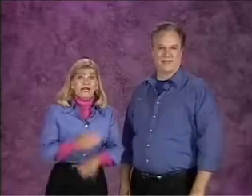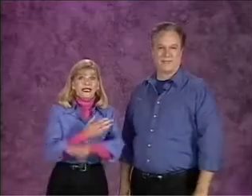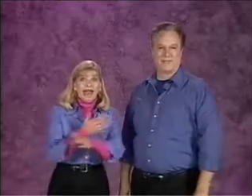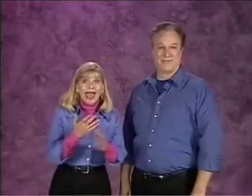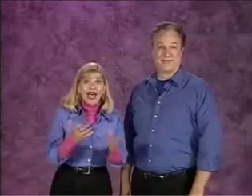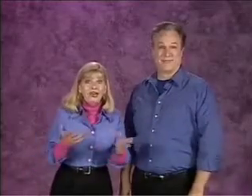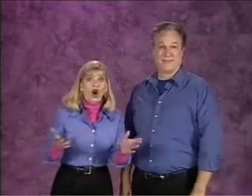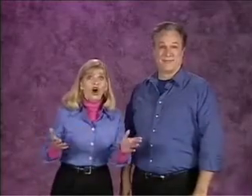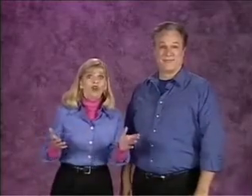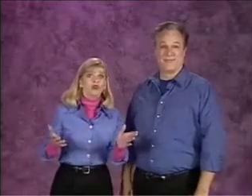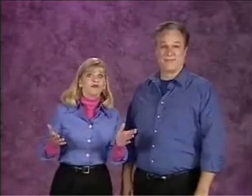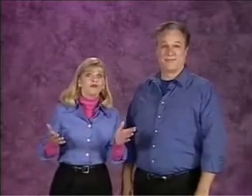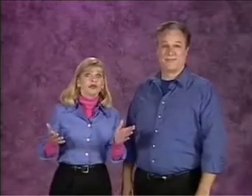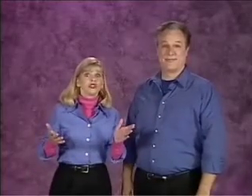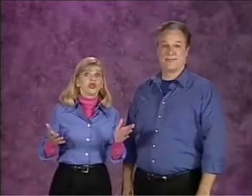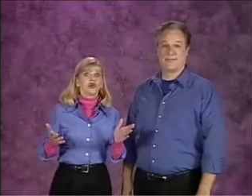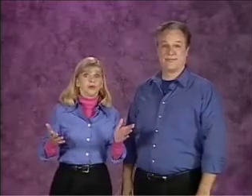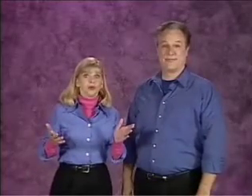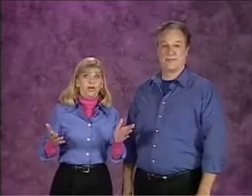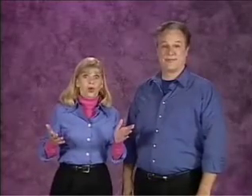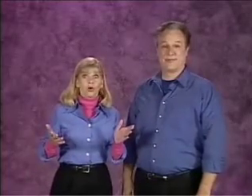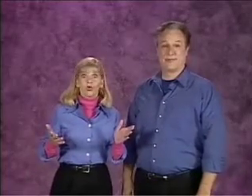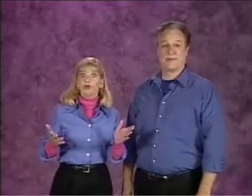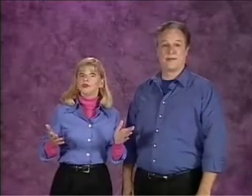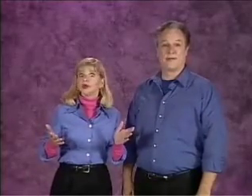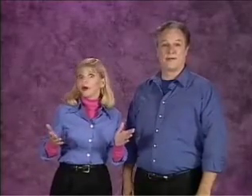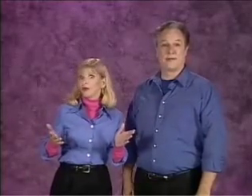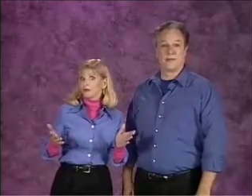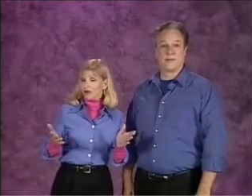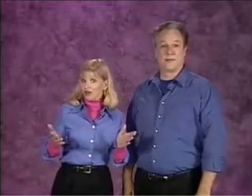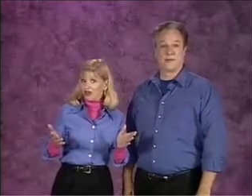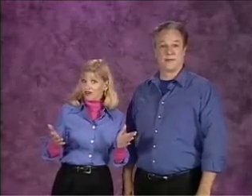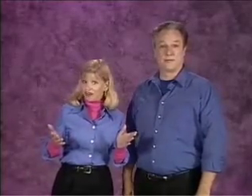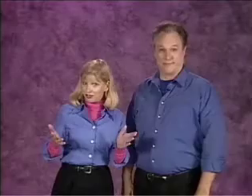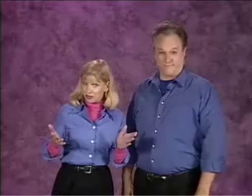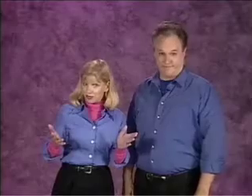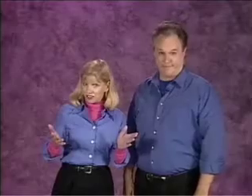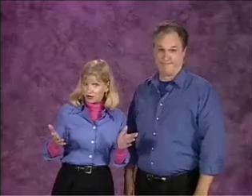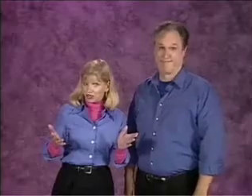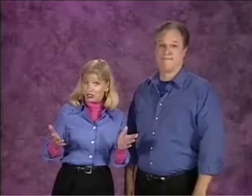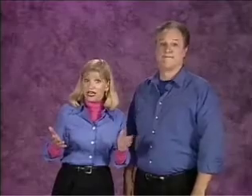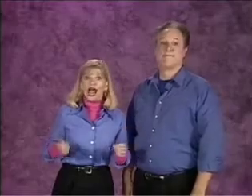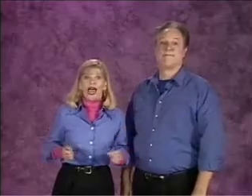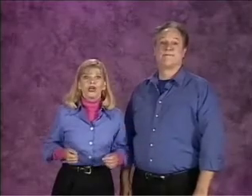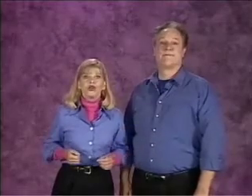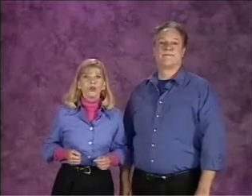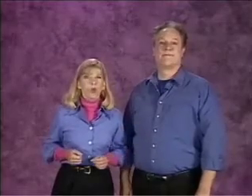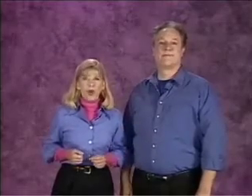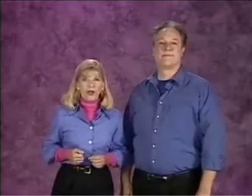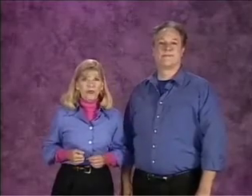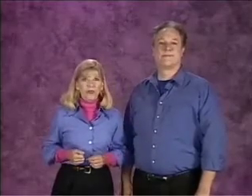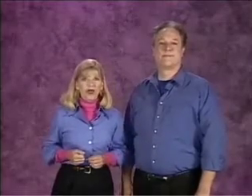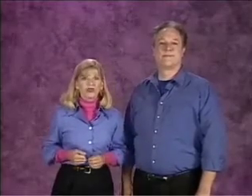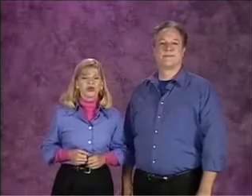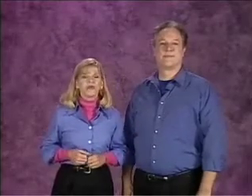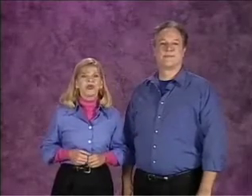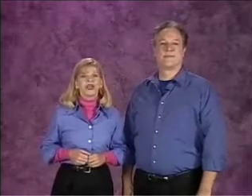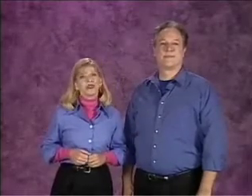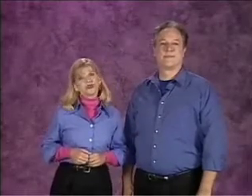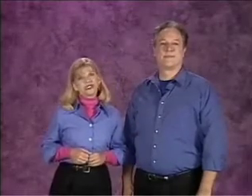And add all the information you communicate when you use appropriate facial expressions, and you're well prepared to communicate through